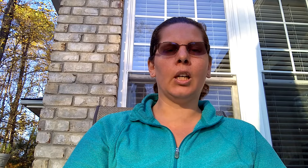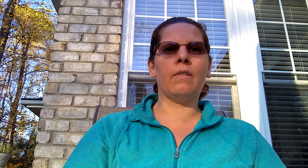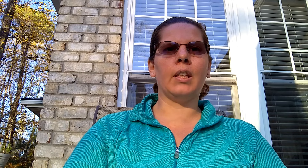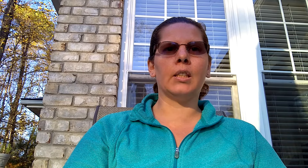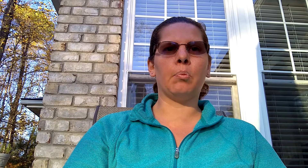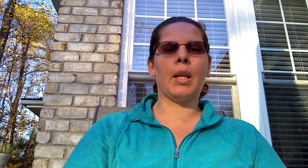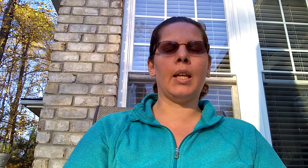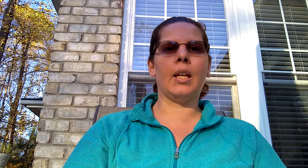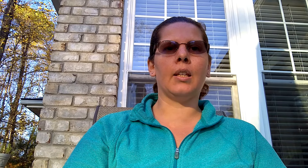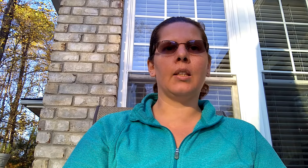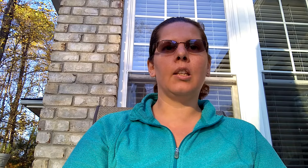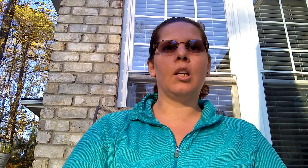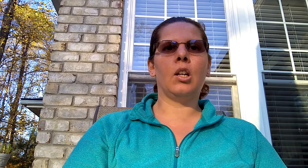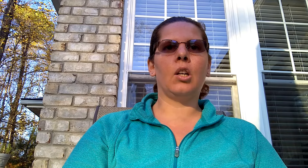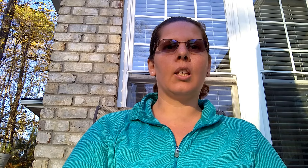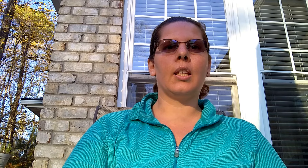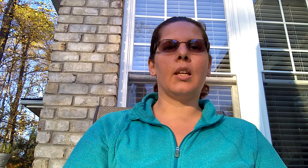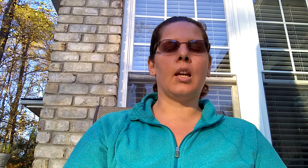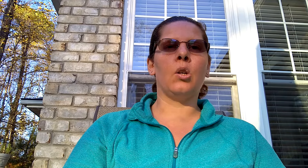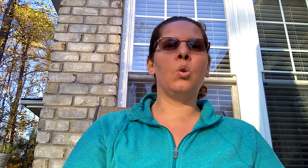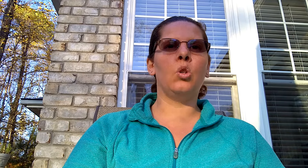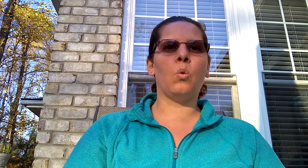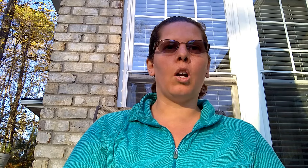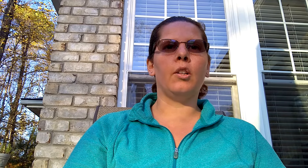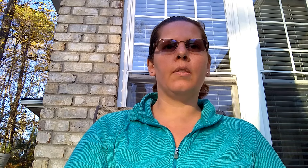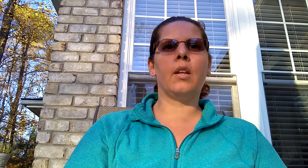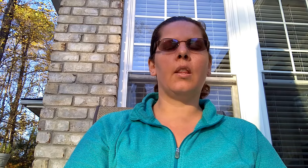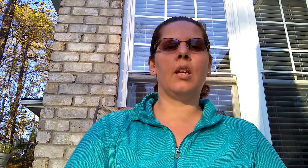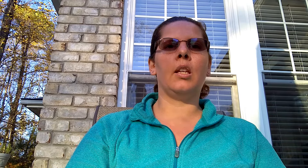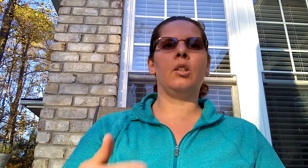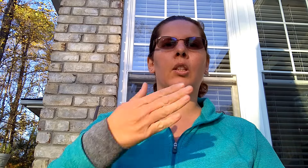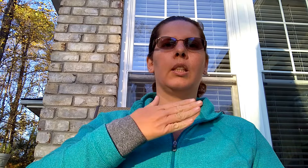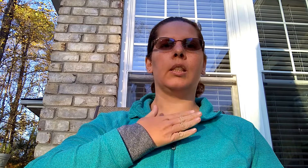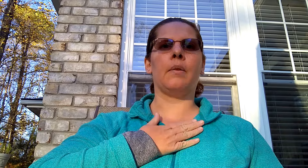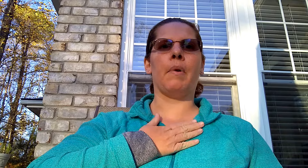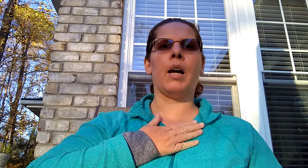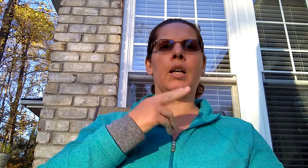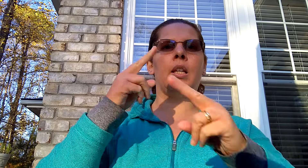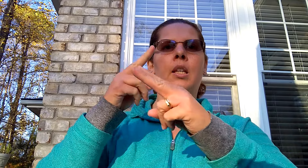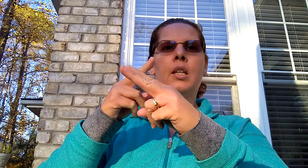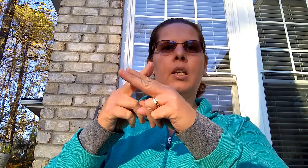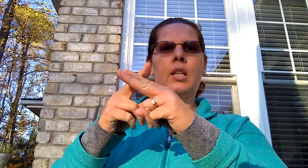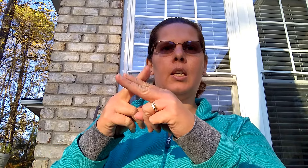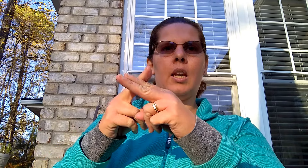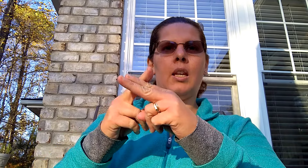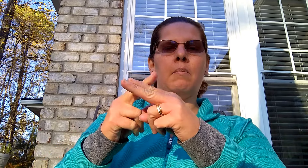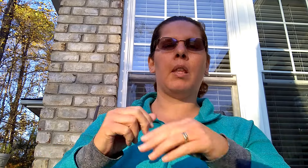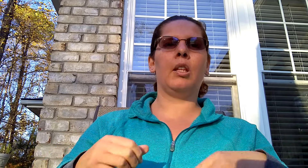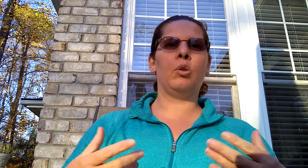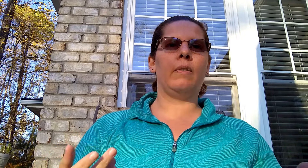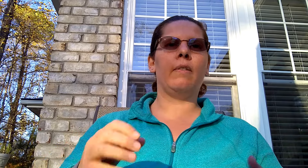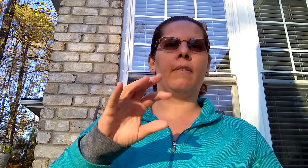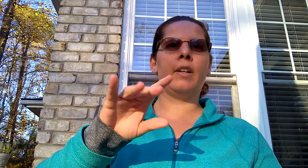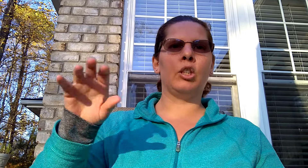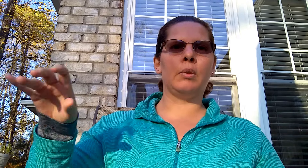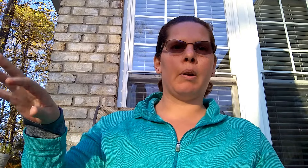yourself and explaining who you are. And then you can say my name, and then you'd finger spell.